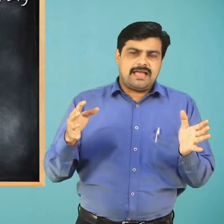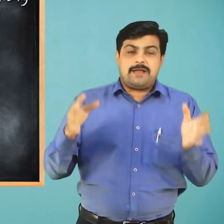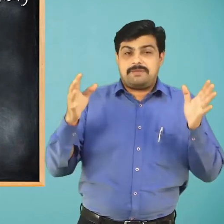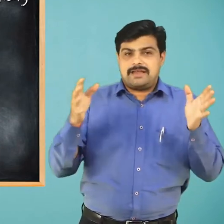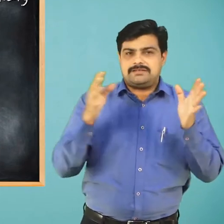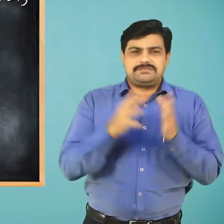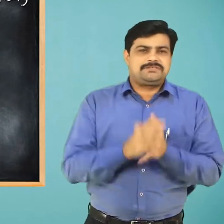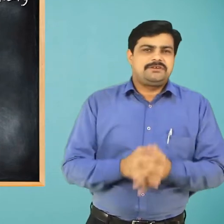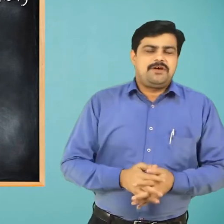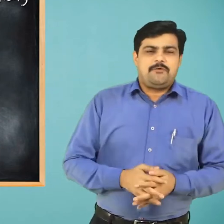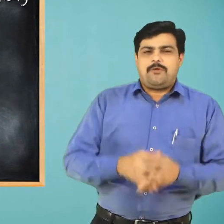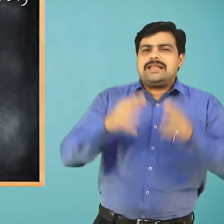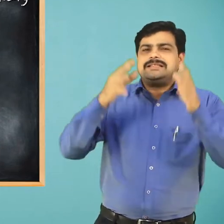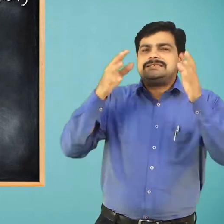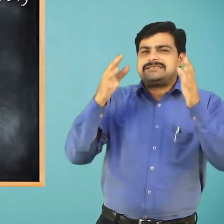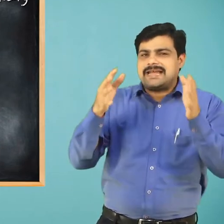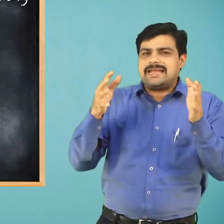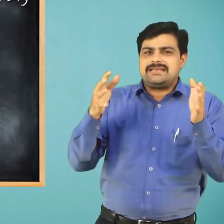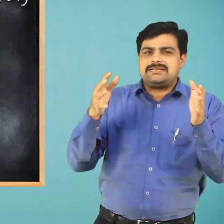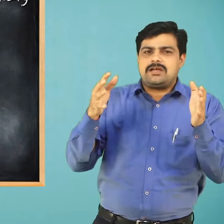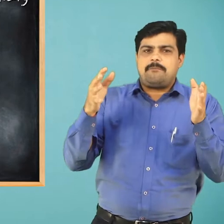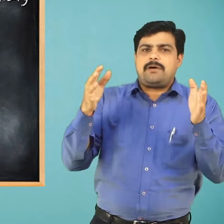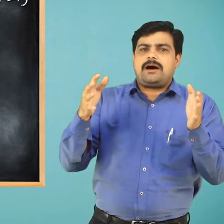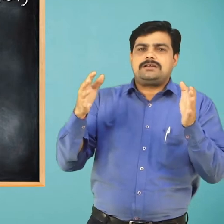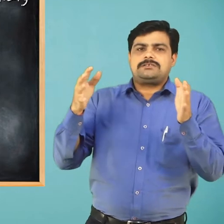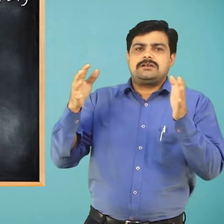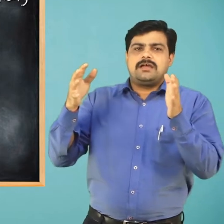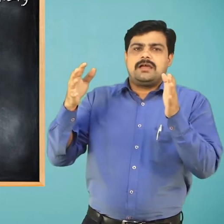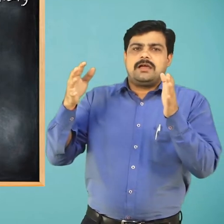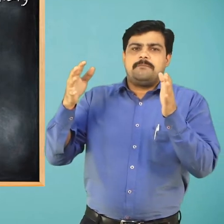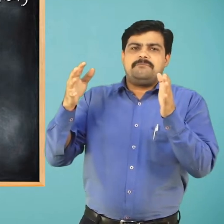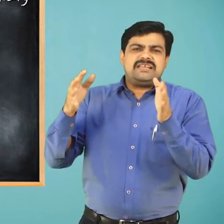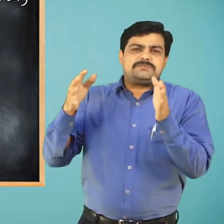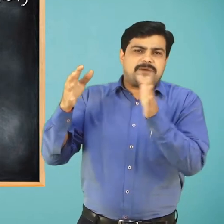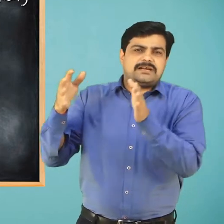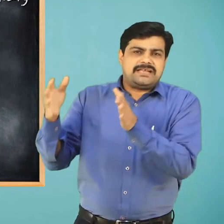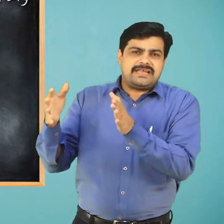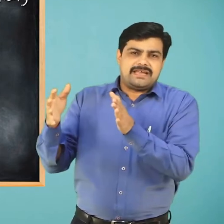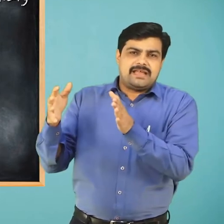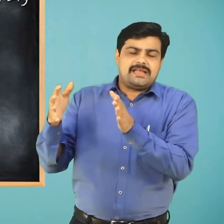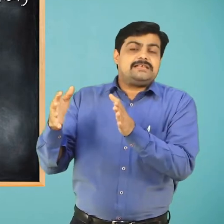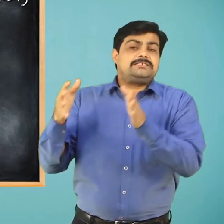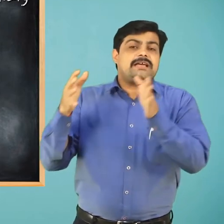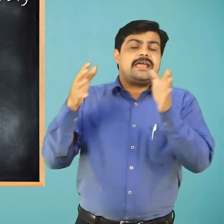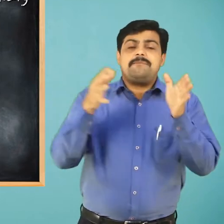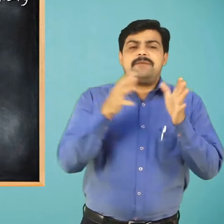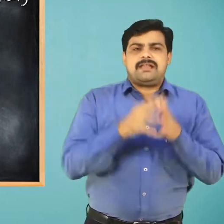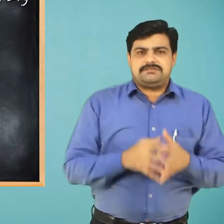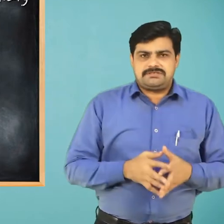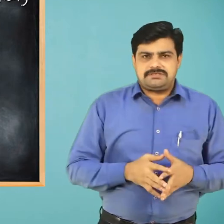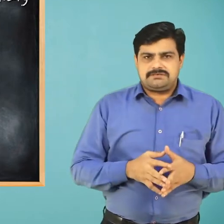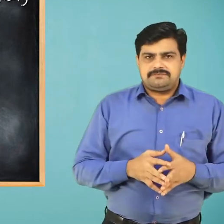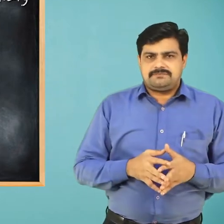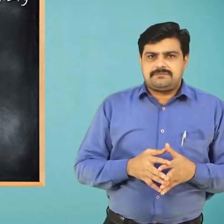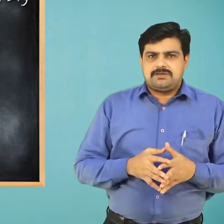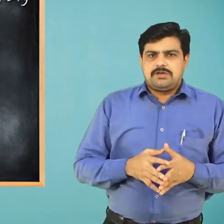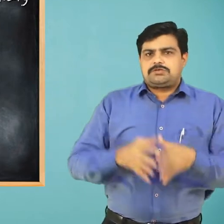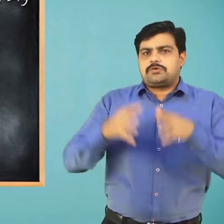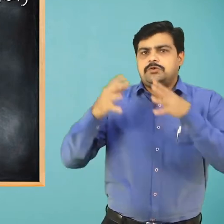and balanced, while the second part means part D is imbalanced. So